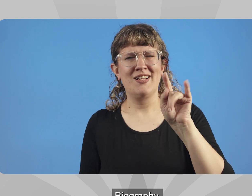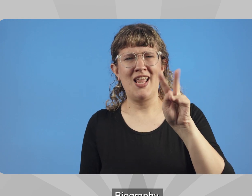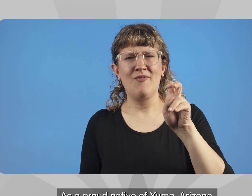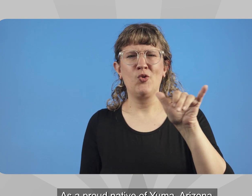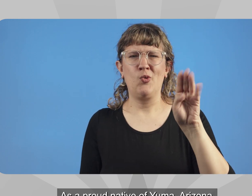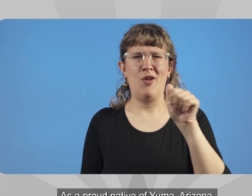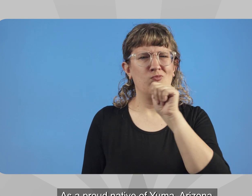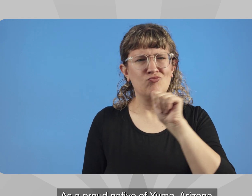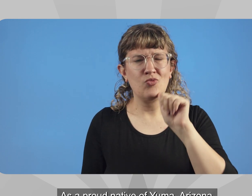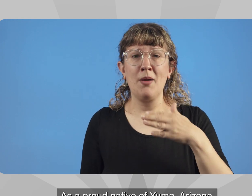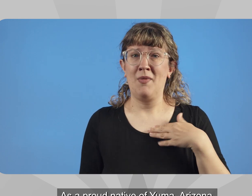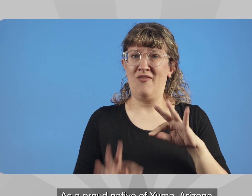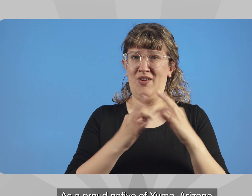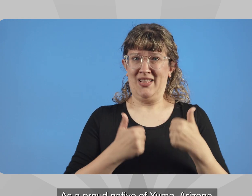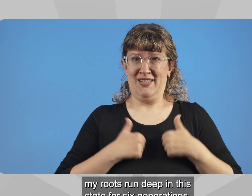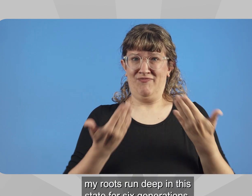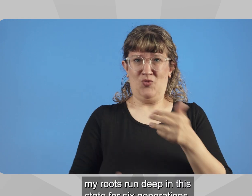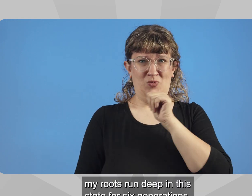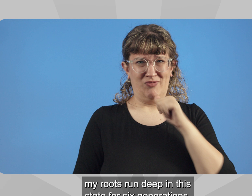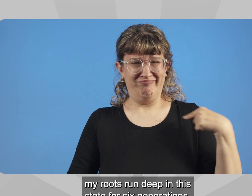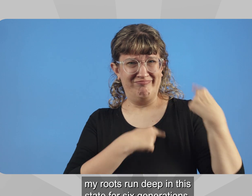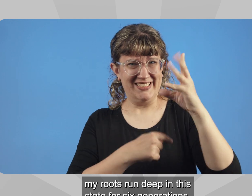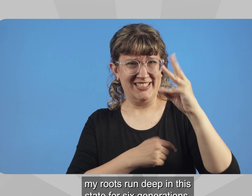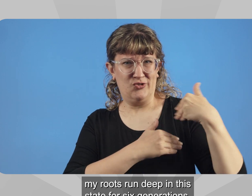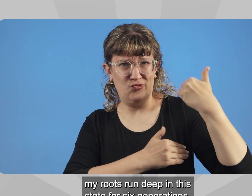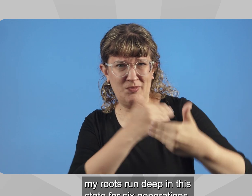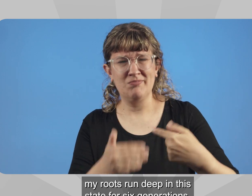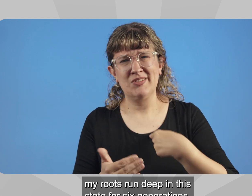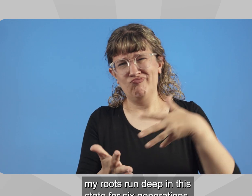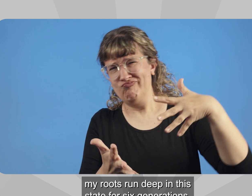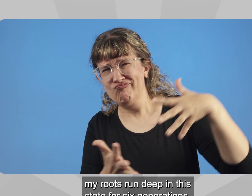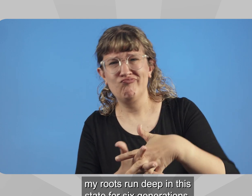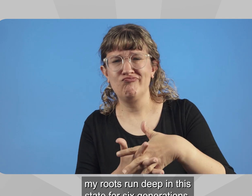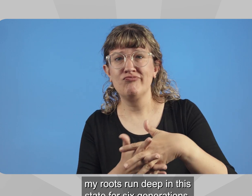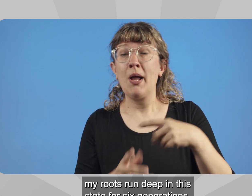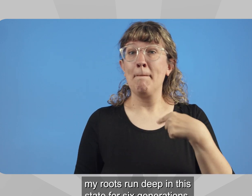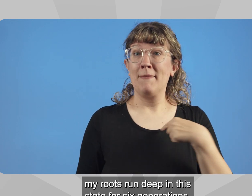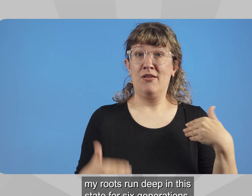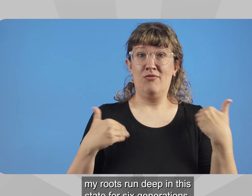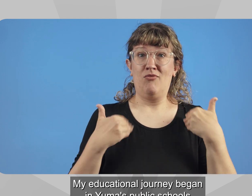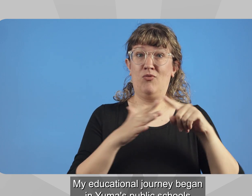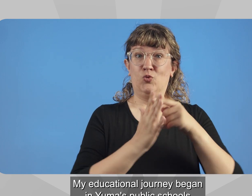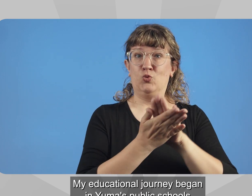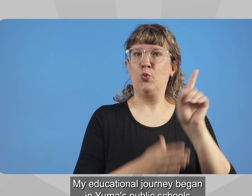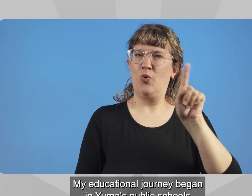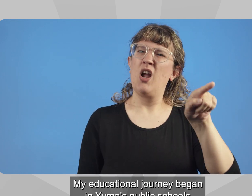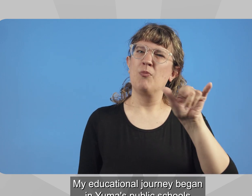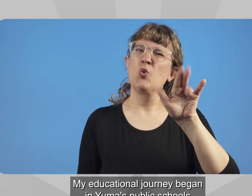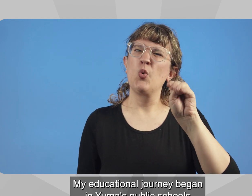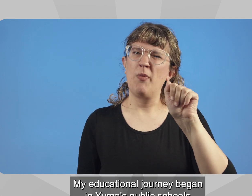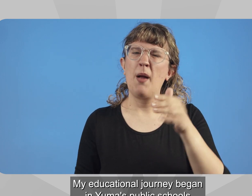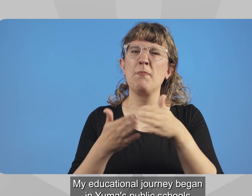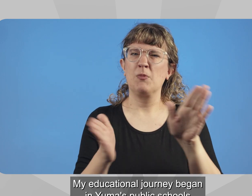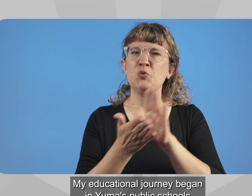Biography. As a proud native of Yuma, Arizona, my roots run deep in this state for 6 generations. My educational